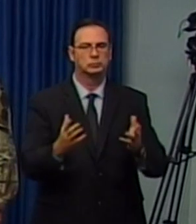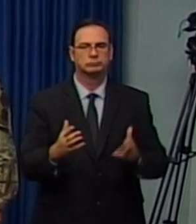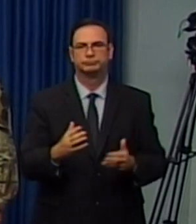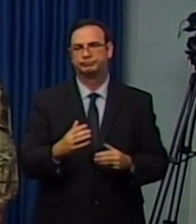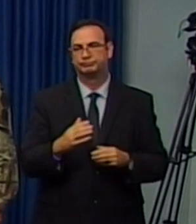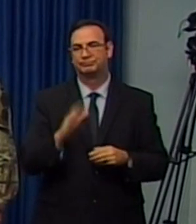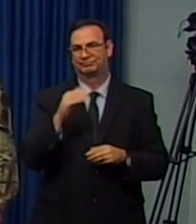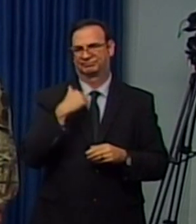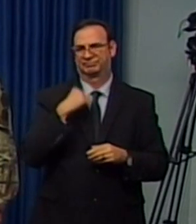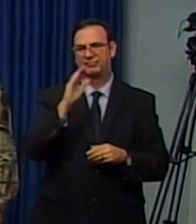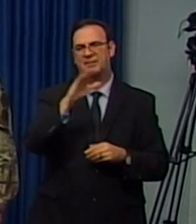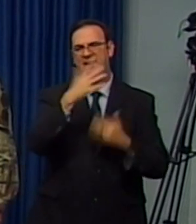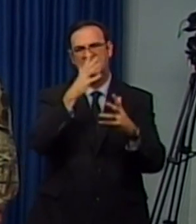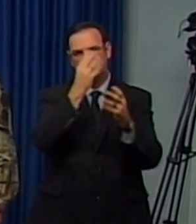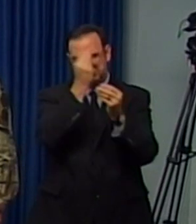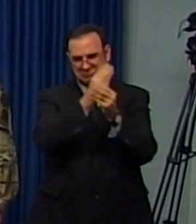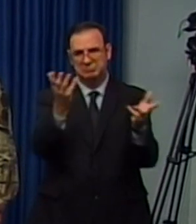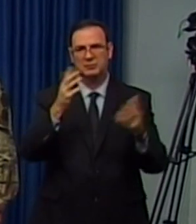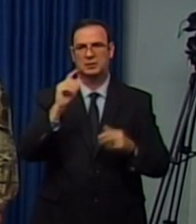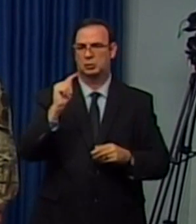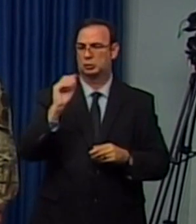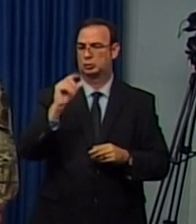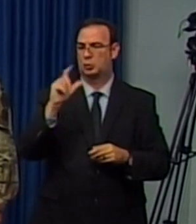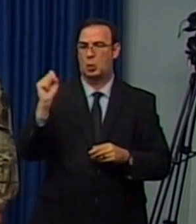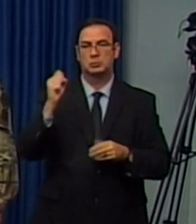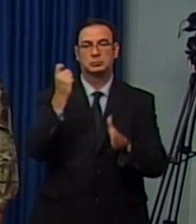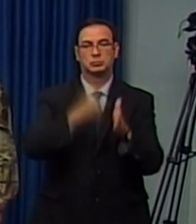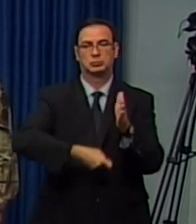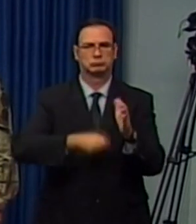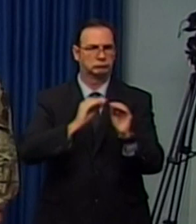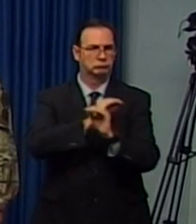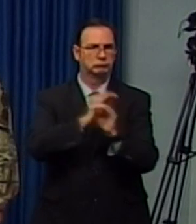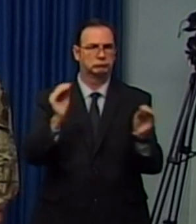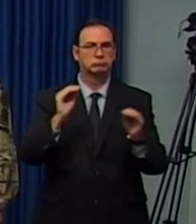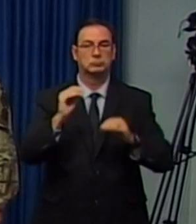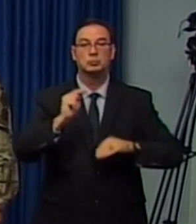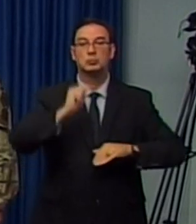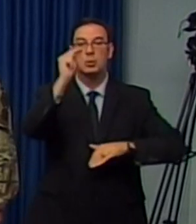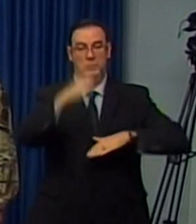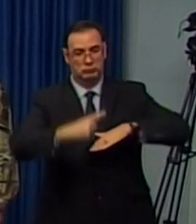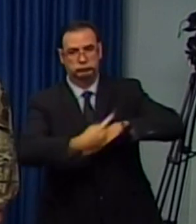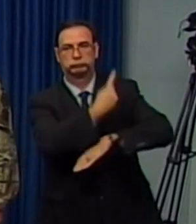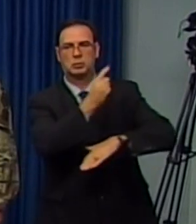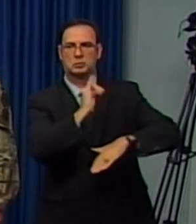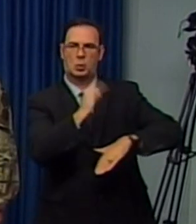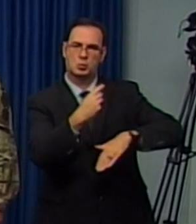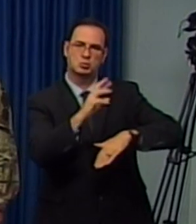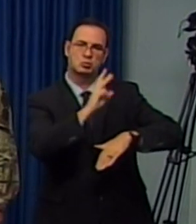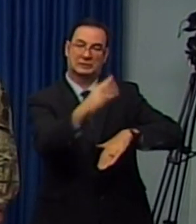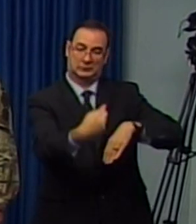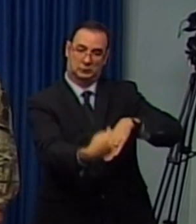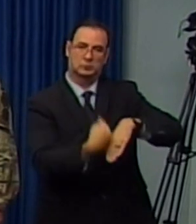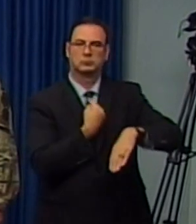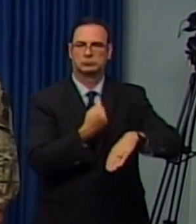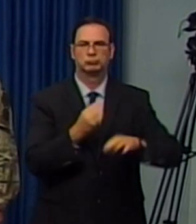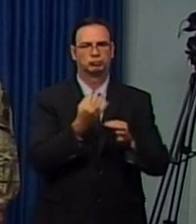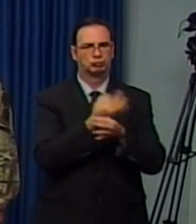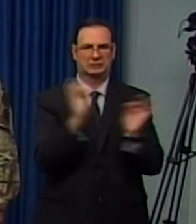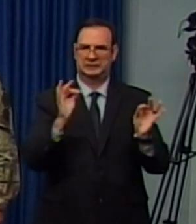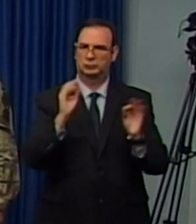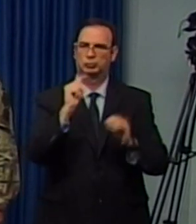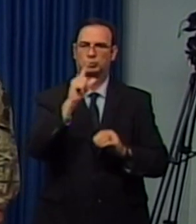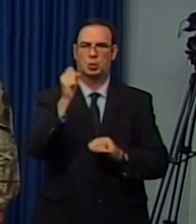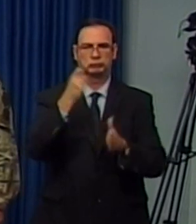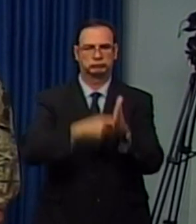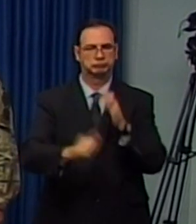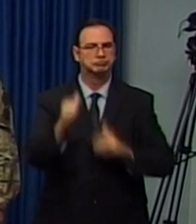and some of the places going north, but obviously going west, because I think if you're in Palm Beach and some of these counties, you know, you may find that route to make more